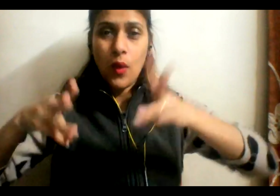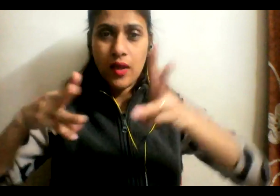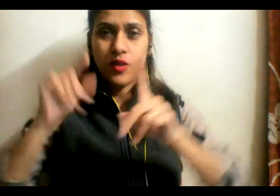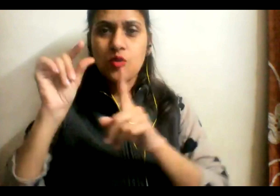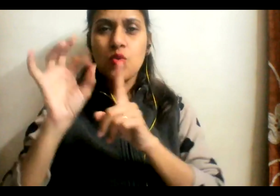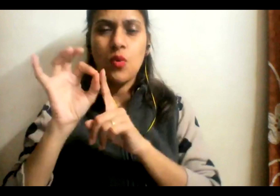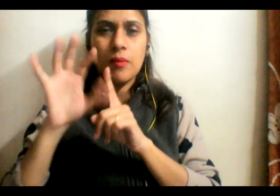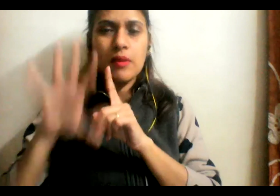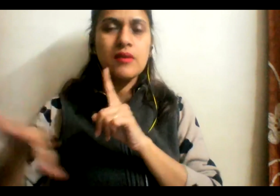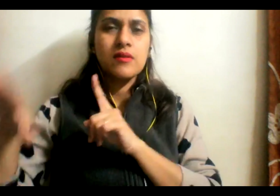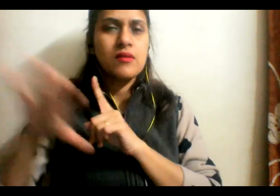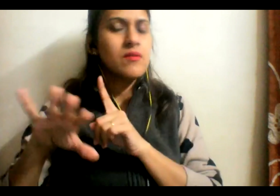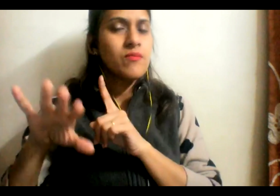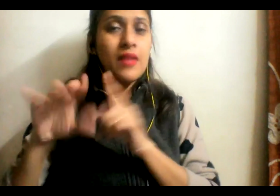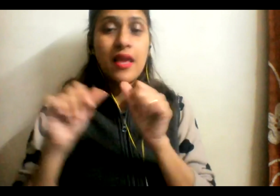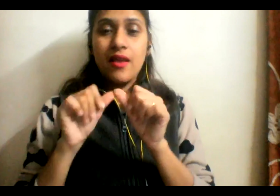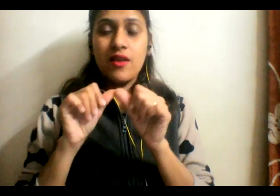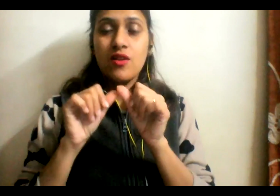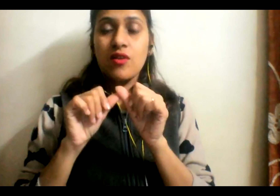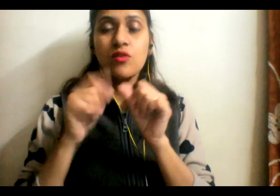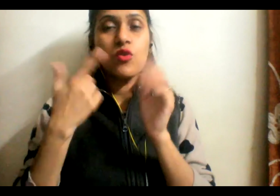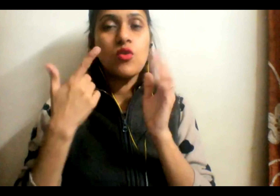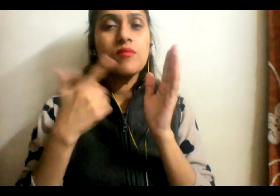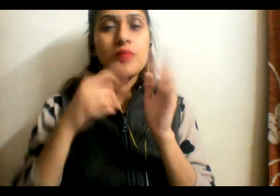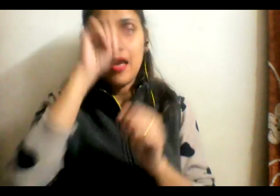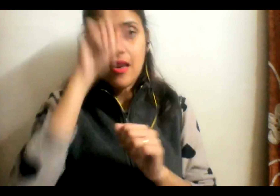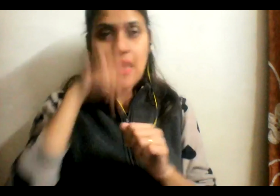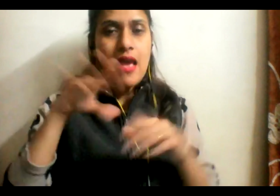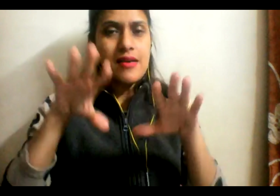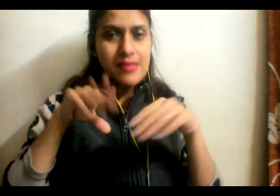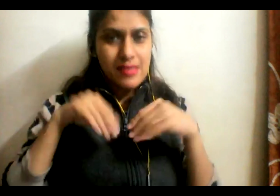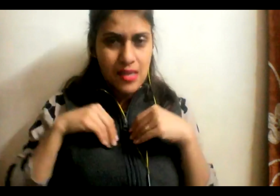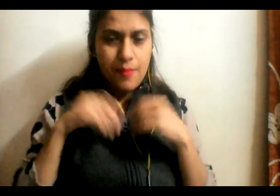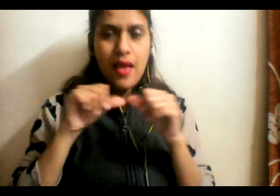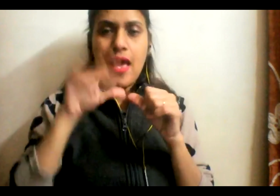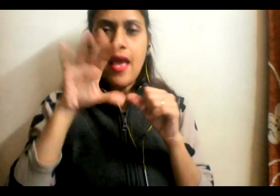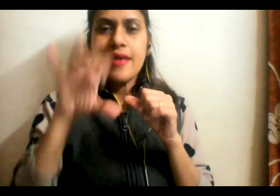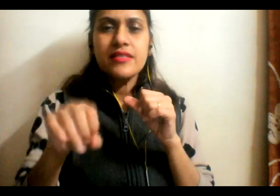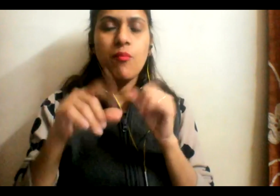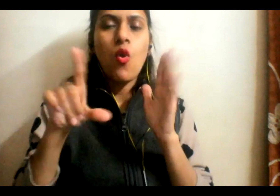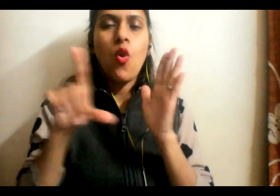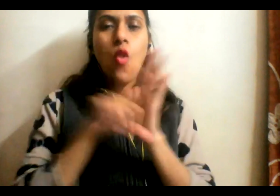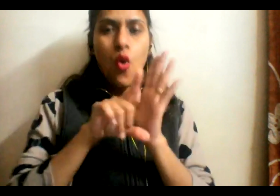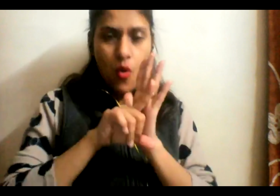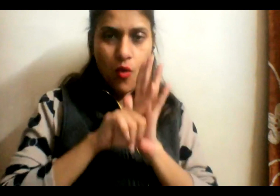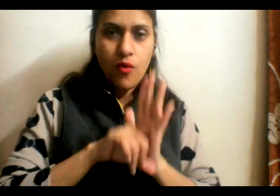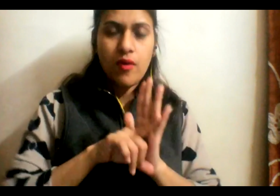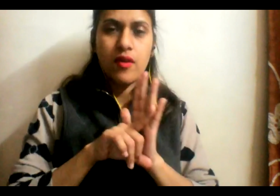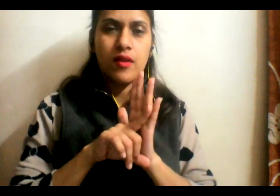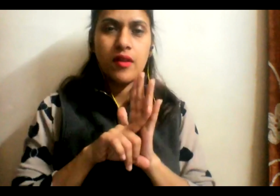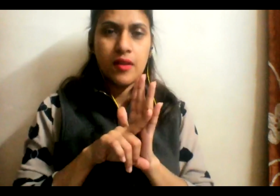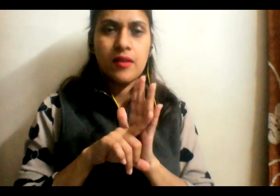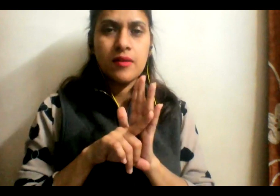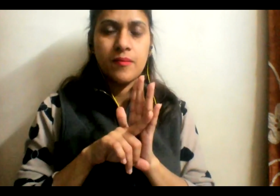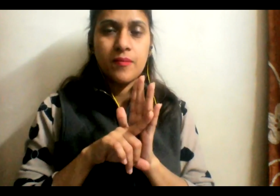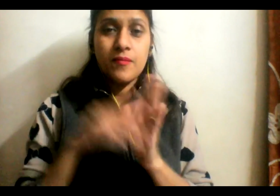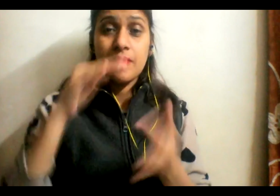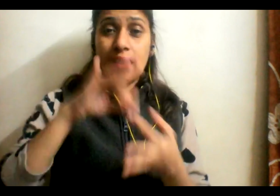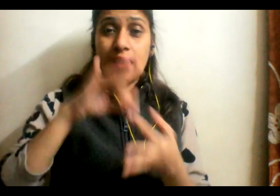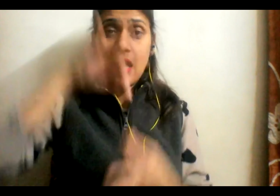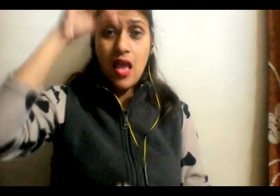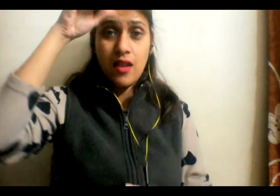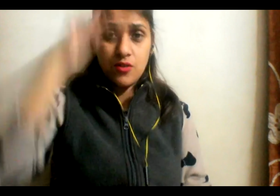the accessibility norms that India has adopted is having some accessibility in the air, or kind of a height in